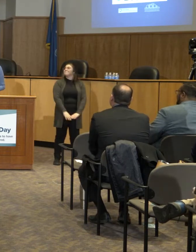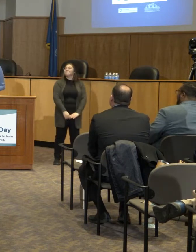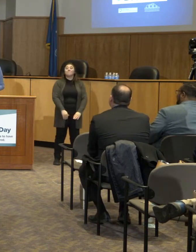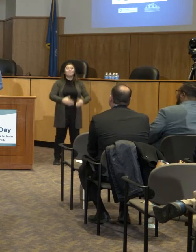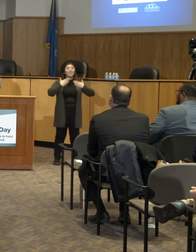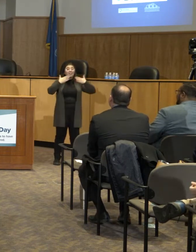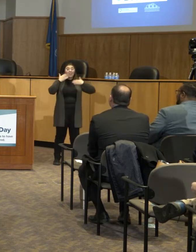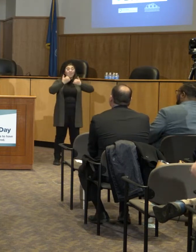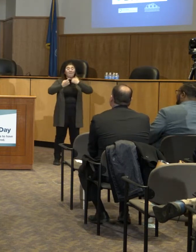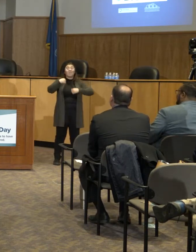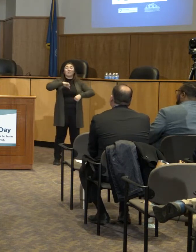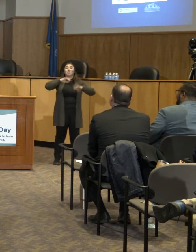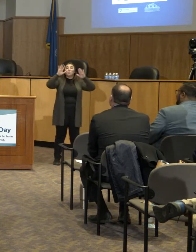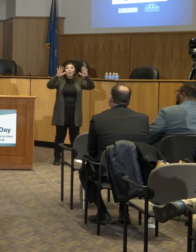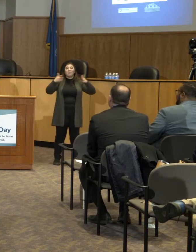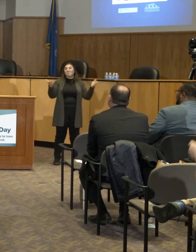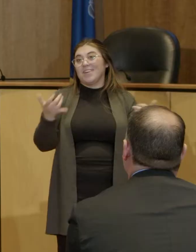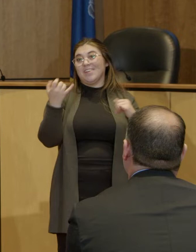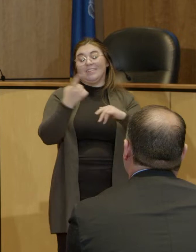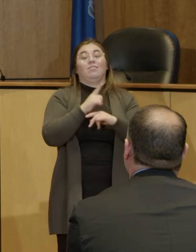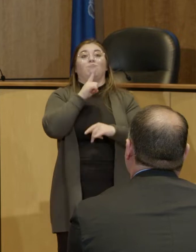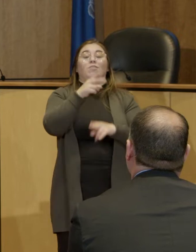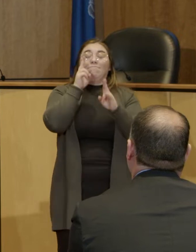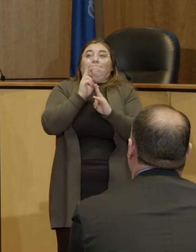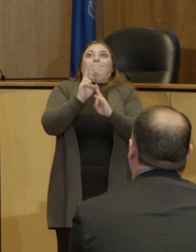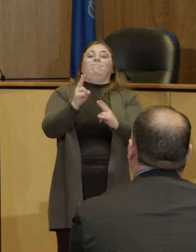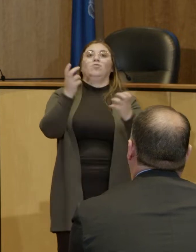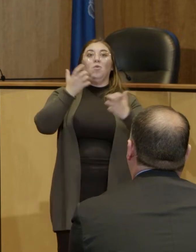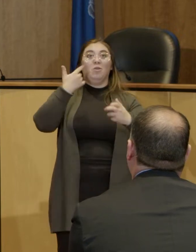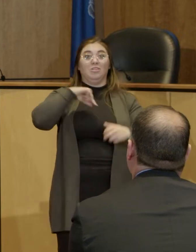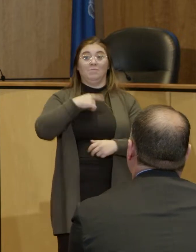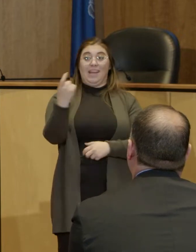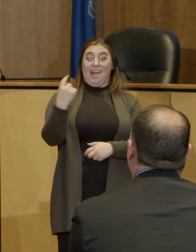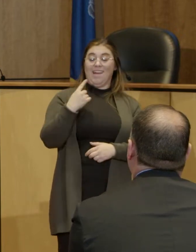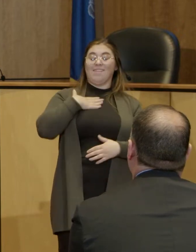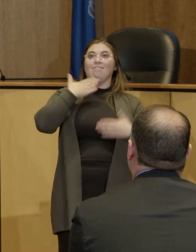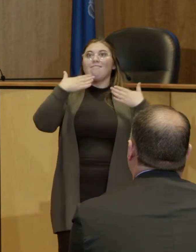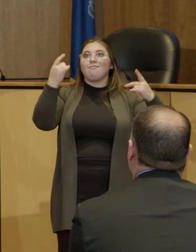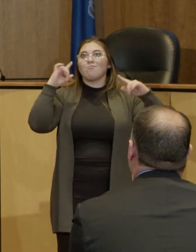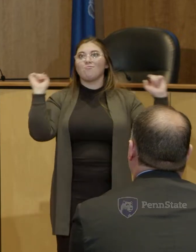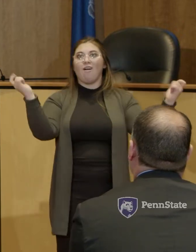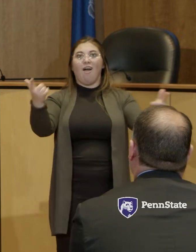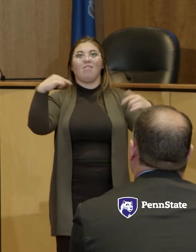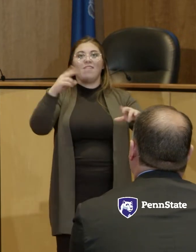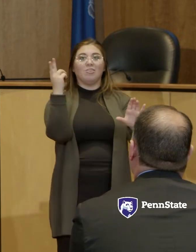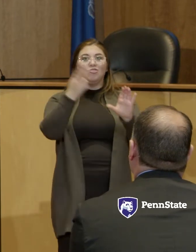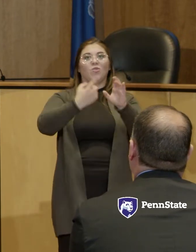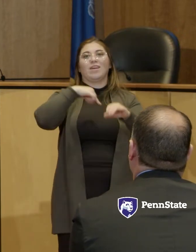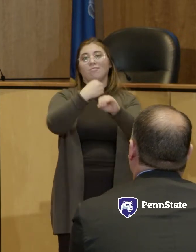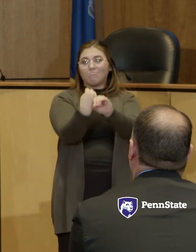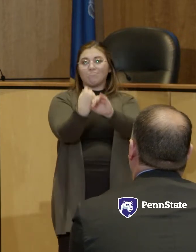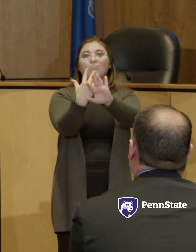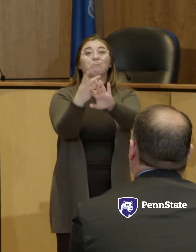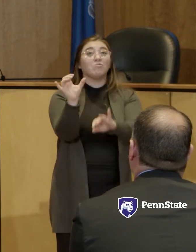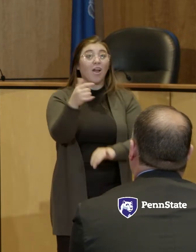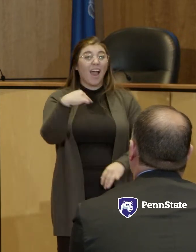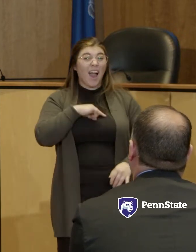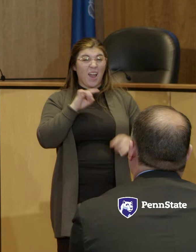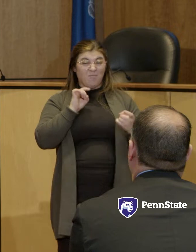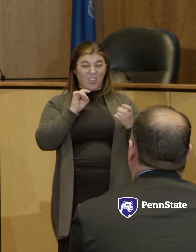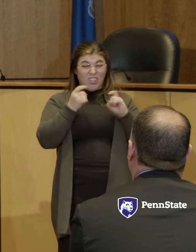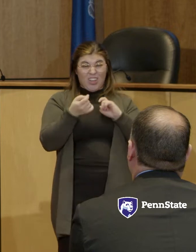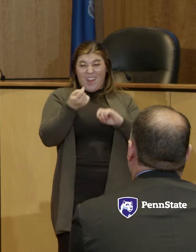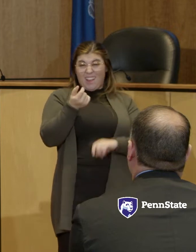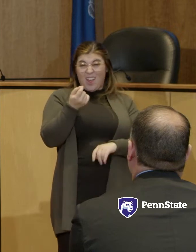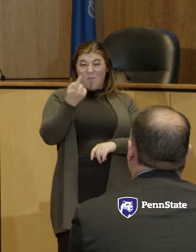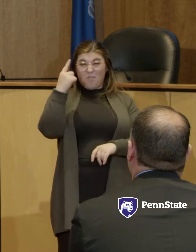Thank you, everyone, and it's wonderful being here. It's a real honor to be asked, and thank you, everyone who's joining us out there. I'm going to change gears a